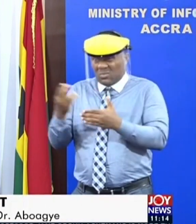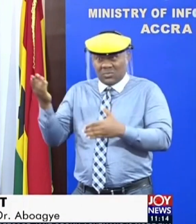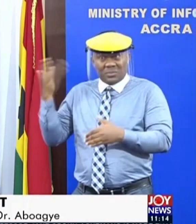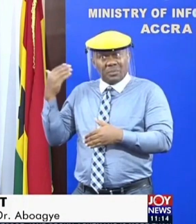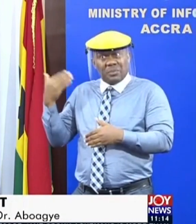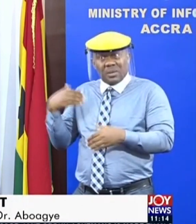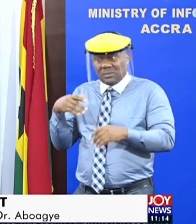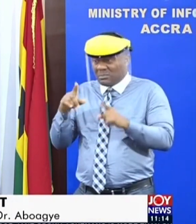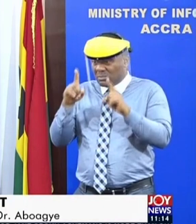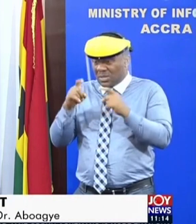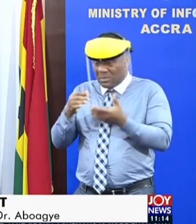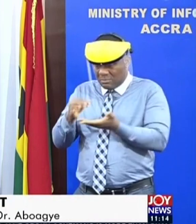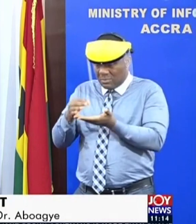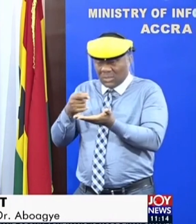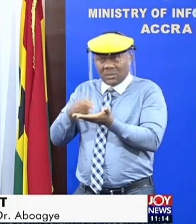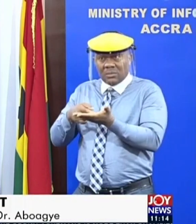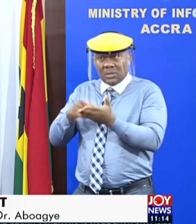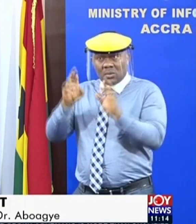recovered.